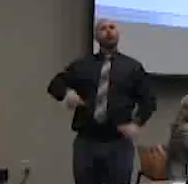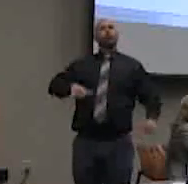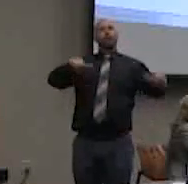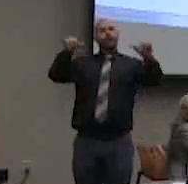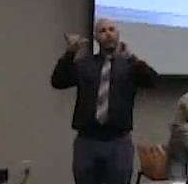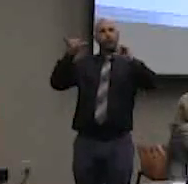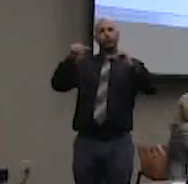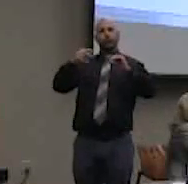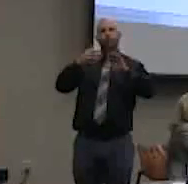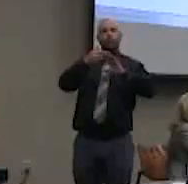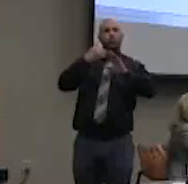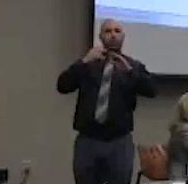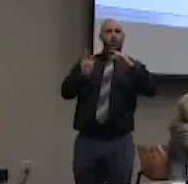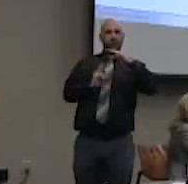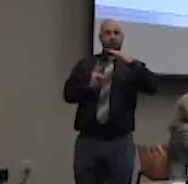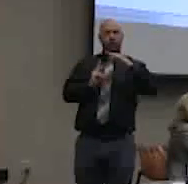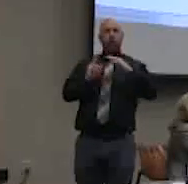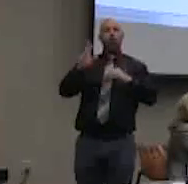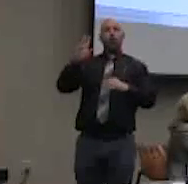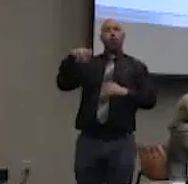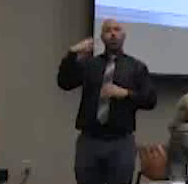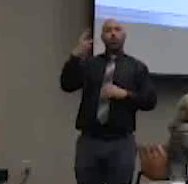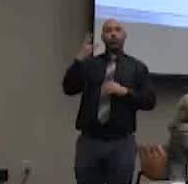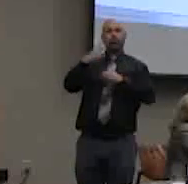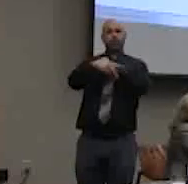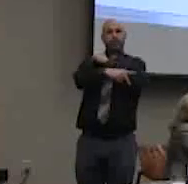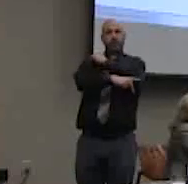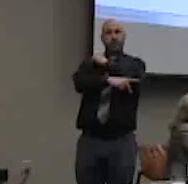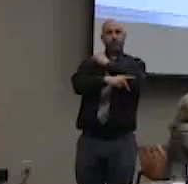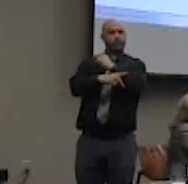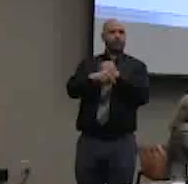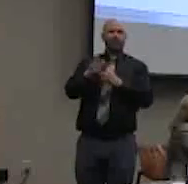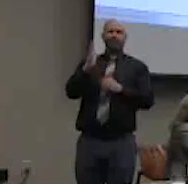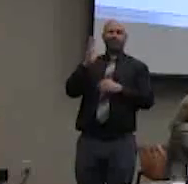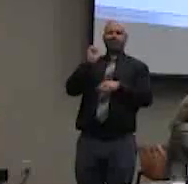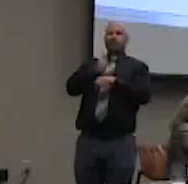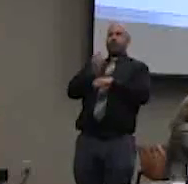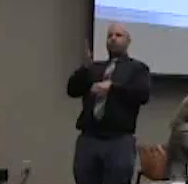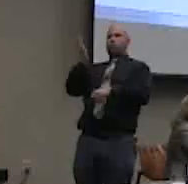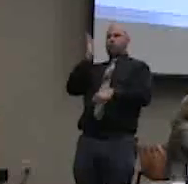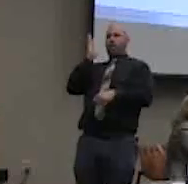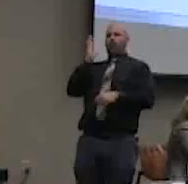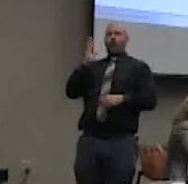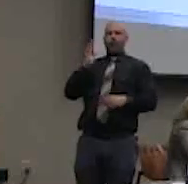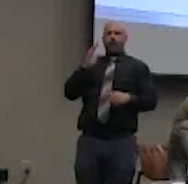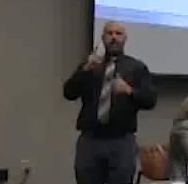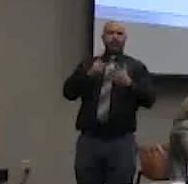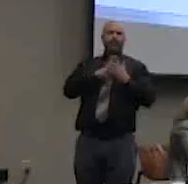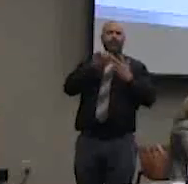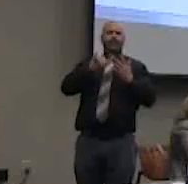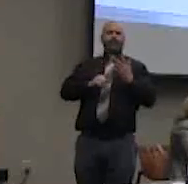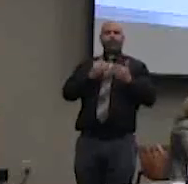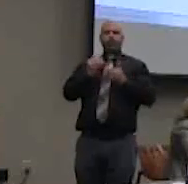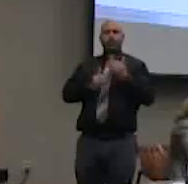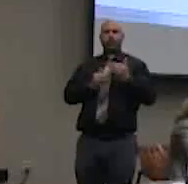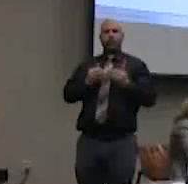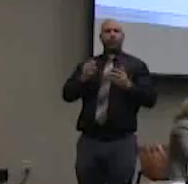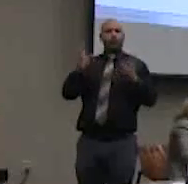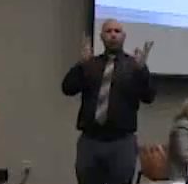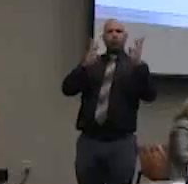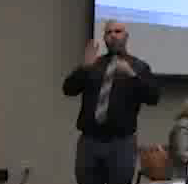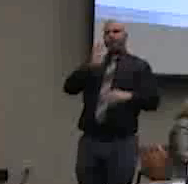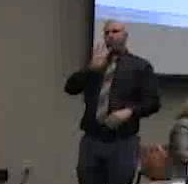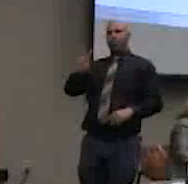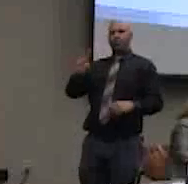very beginning, Washington Parish was out front on that, so we don't need to be worried about the four-year-olds because we're servicing